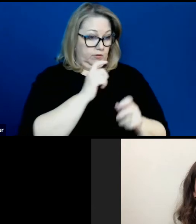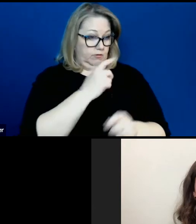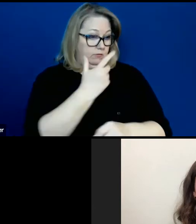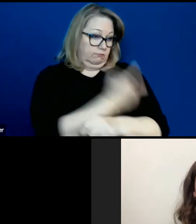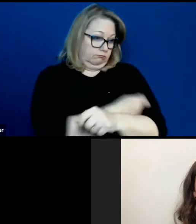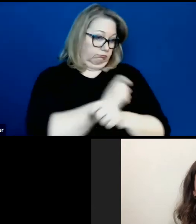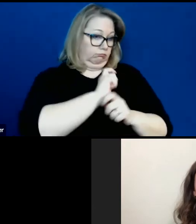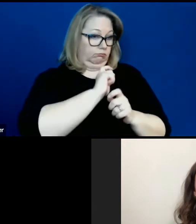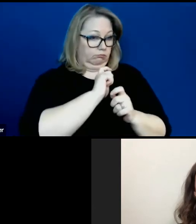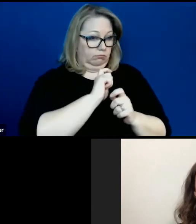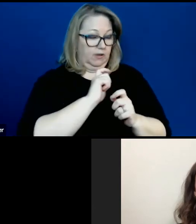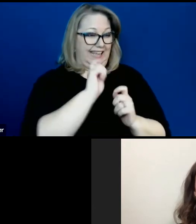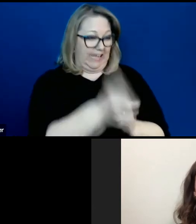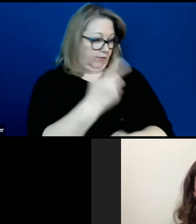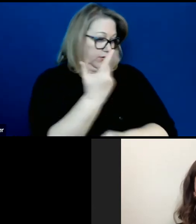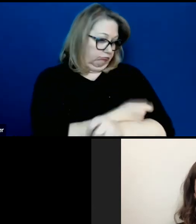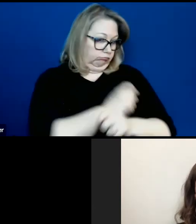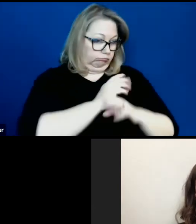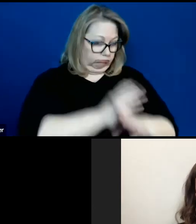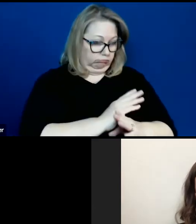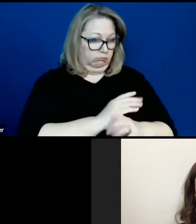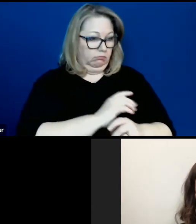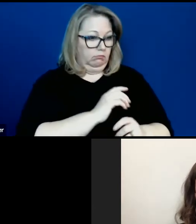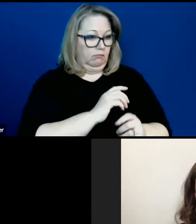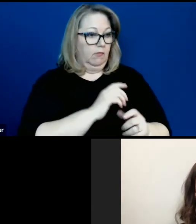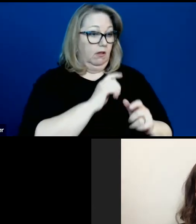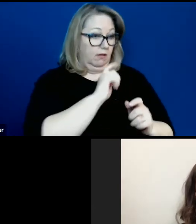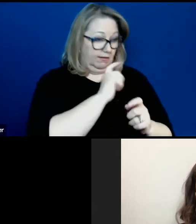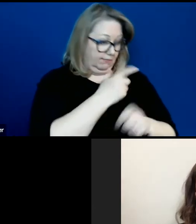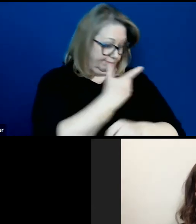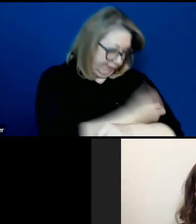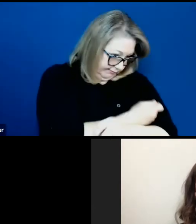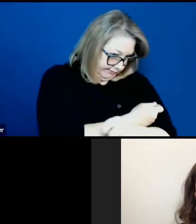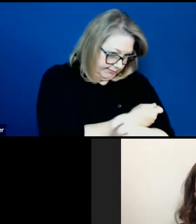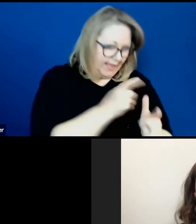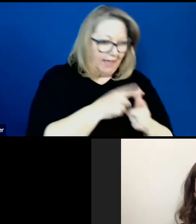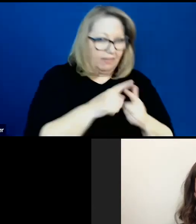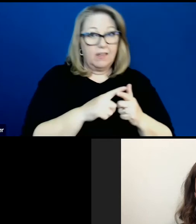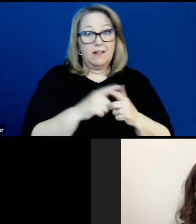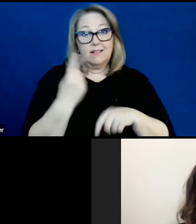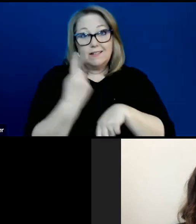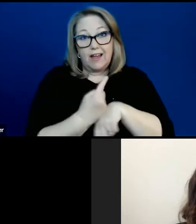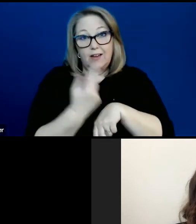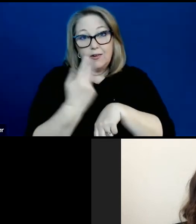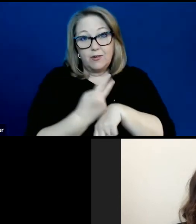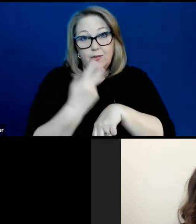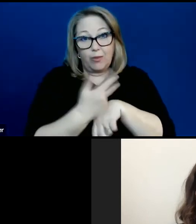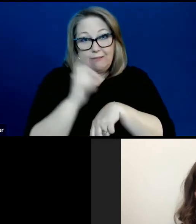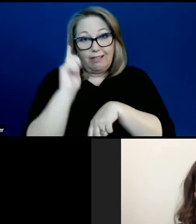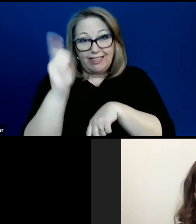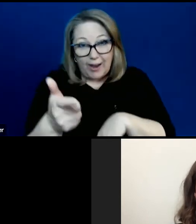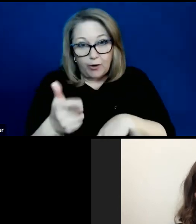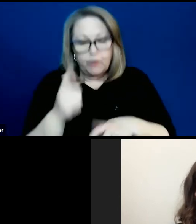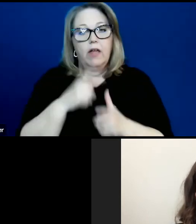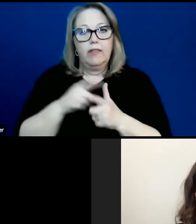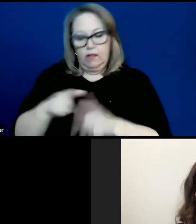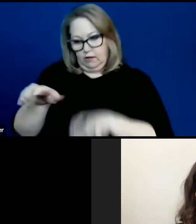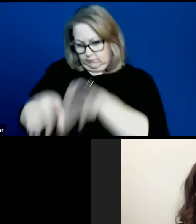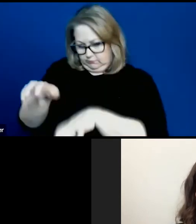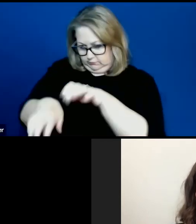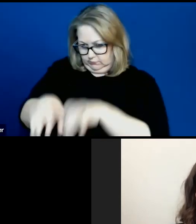administered to when it is entered into the WebIZ program. So it wouldn't give you a valid number. So we're spending more time